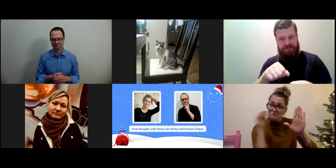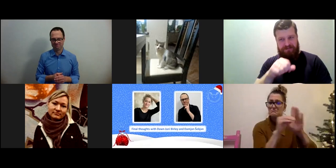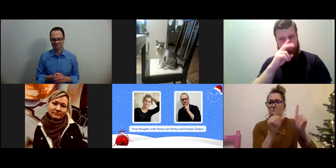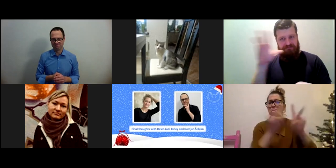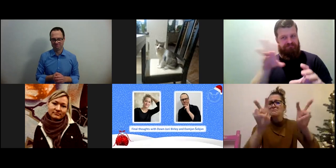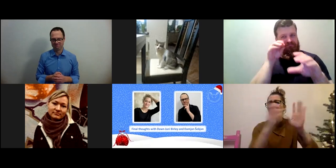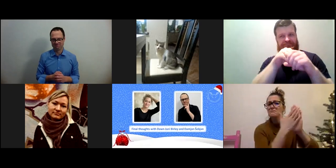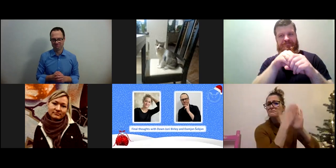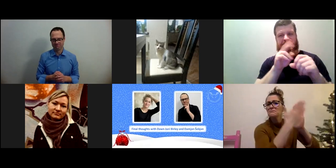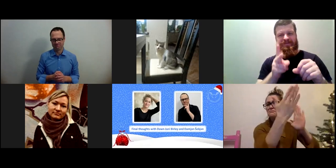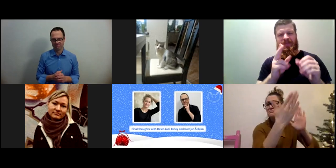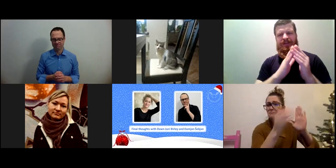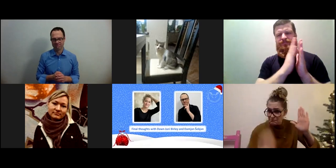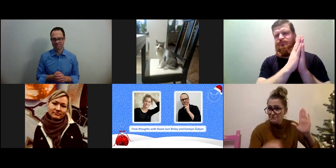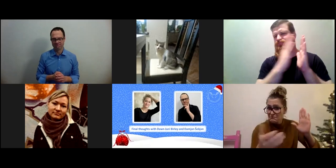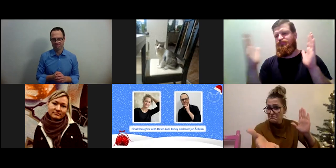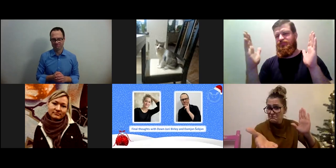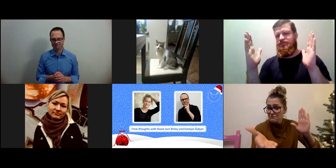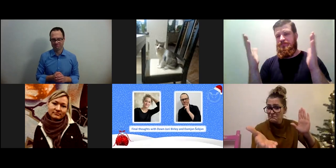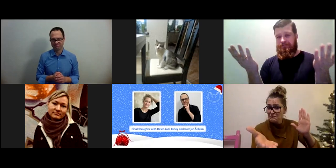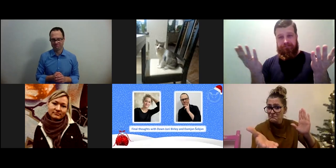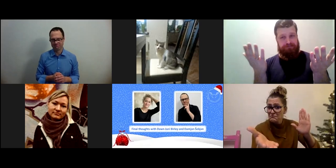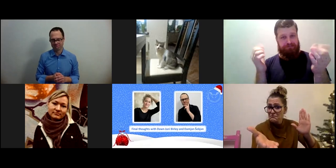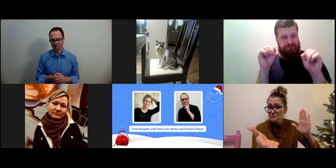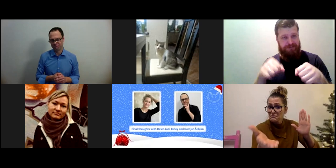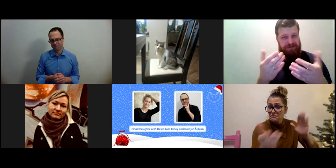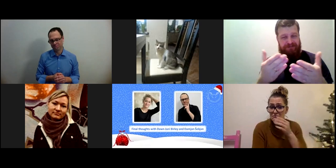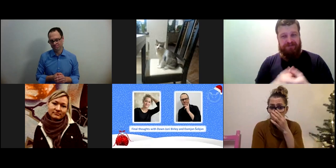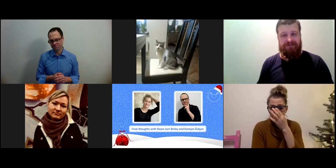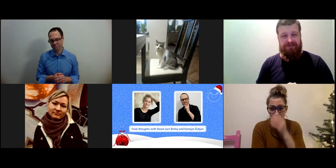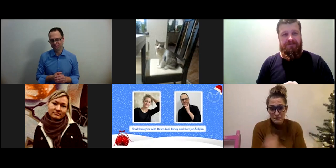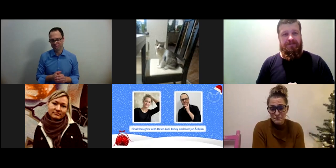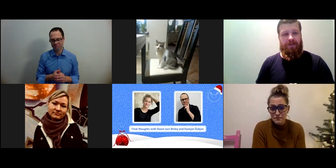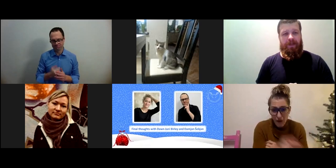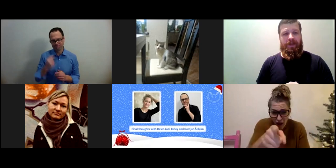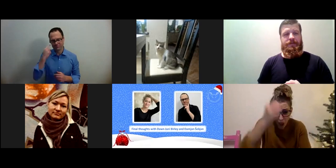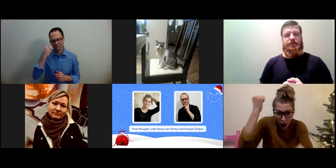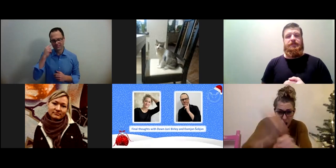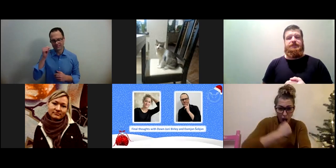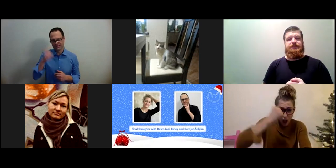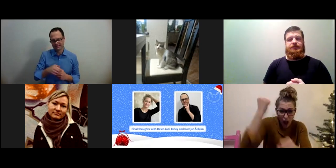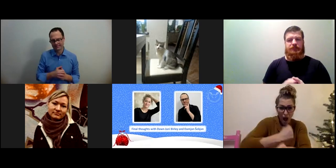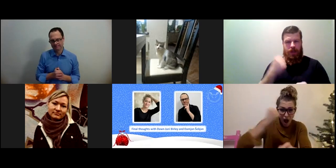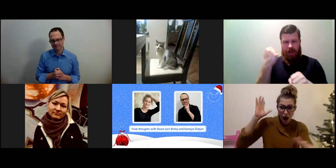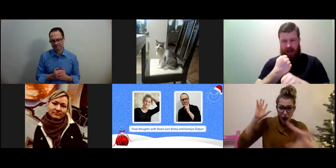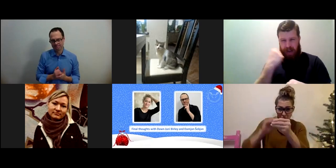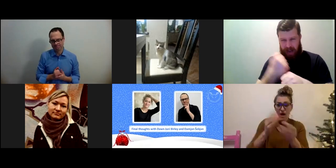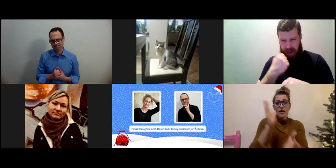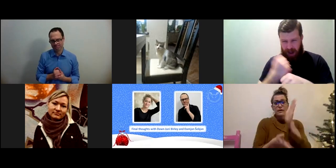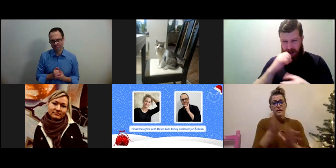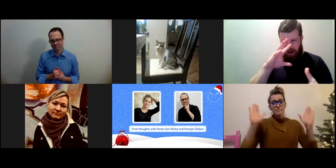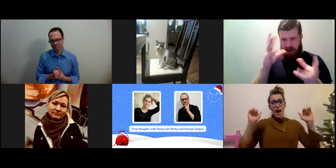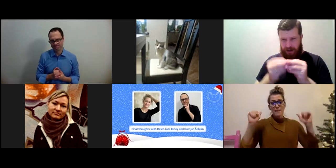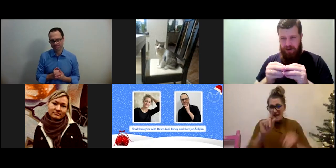think with all of these recorded talks, there's much more work to be done. We can use this to